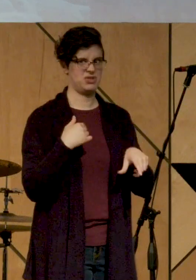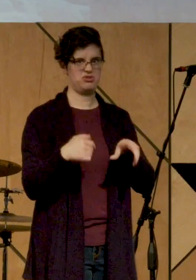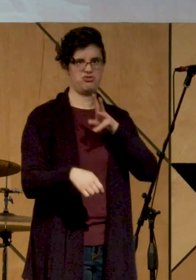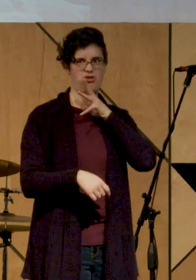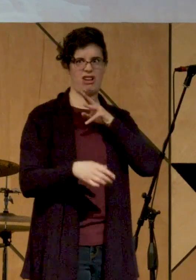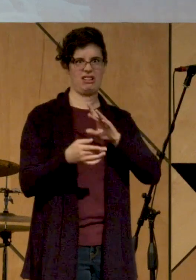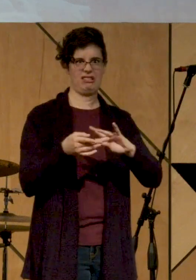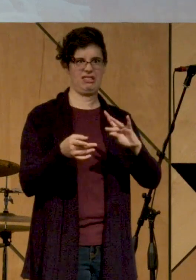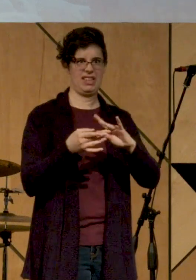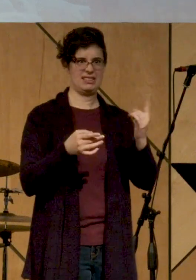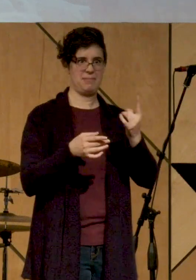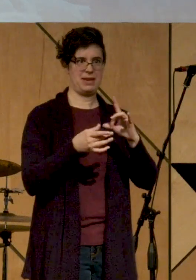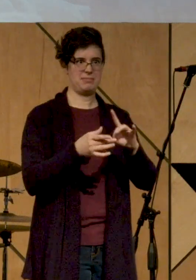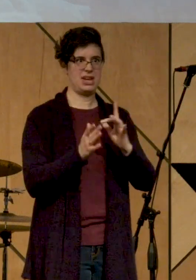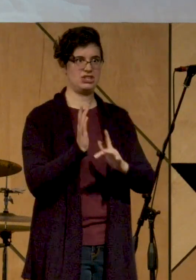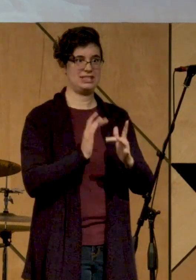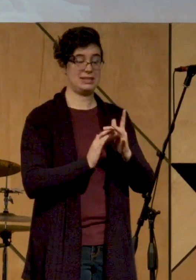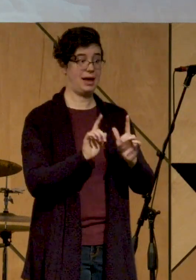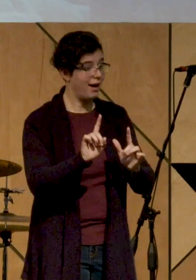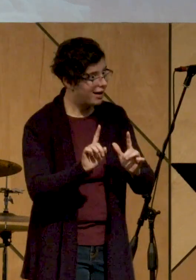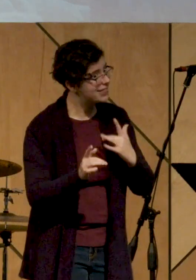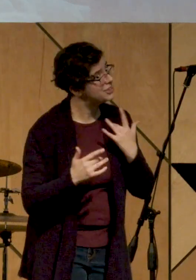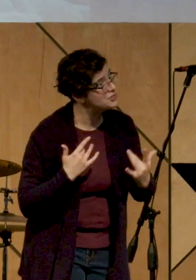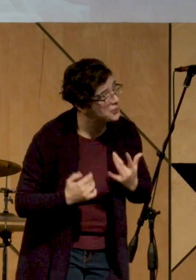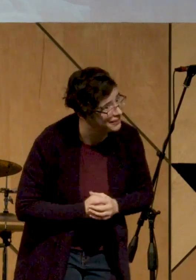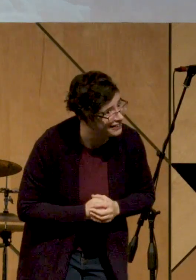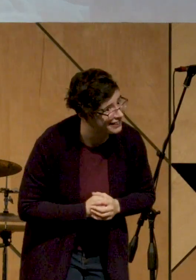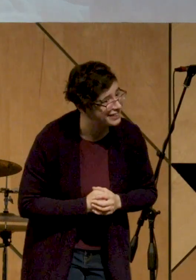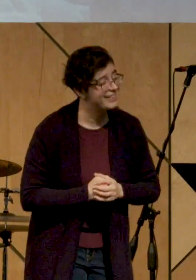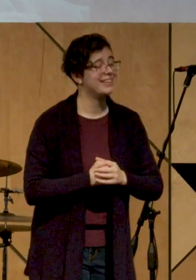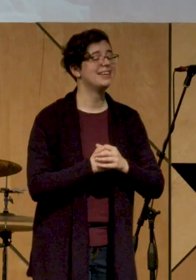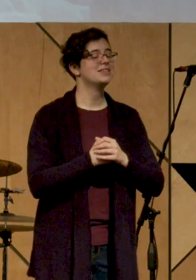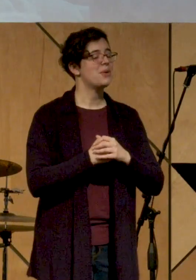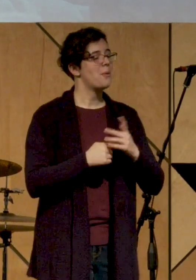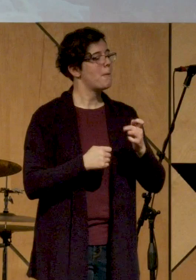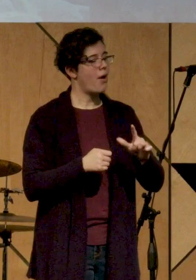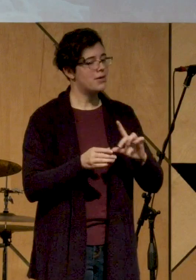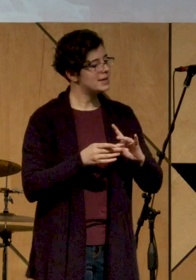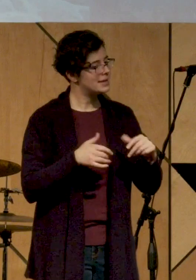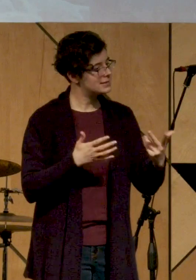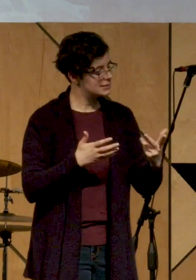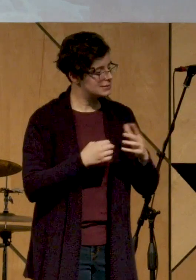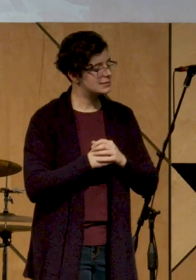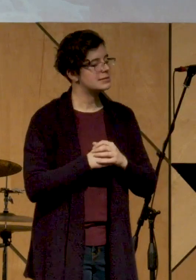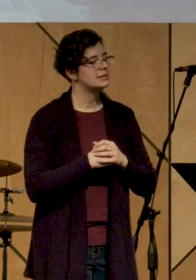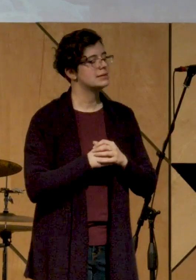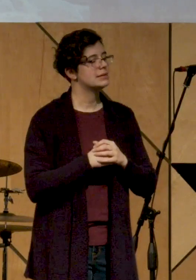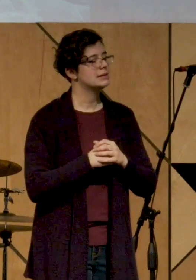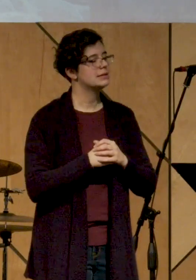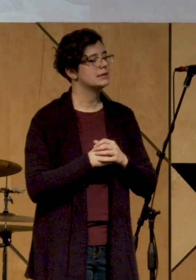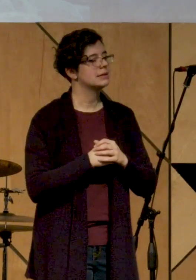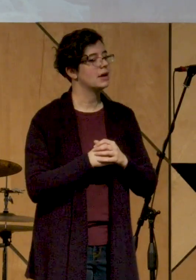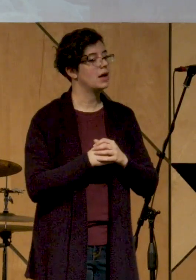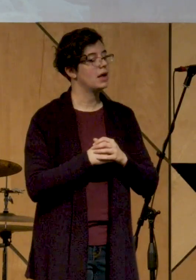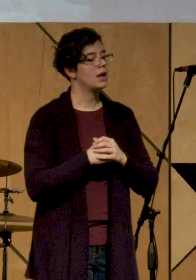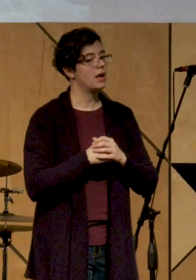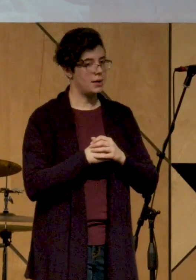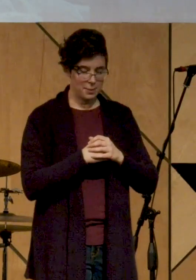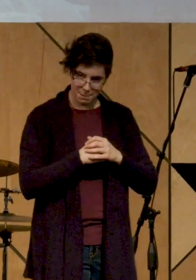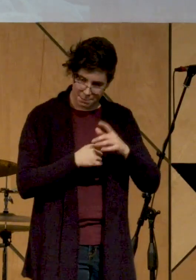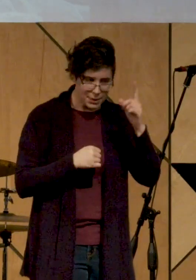talk about Jesus. What a joy. All right, here's what Paul says. Walk in wisdom